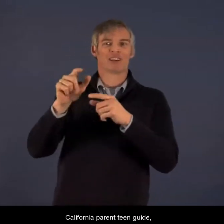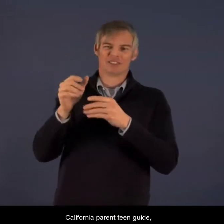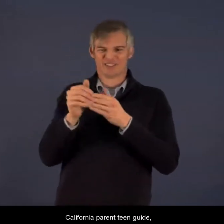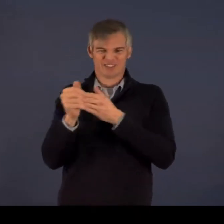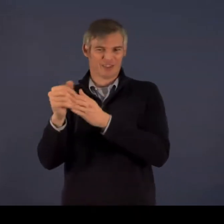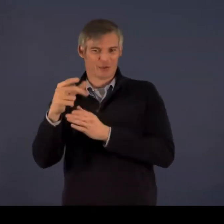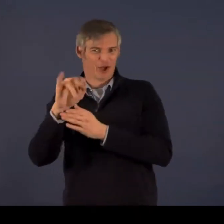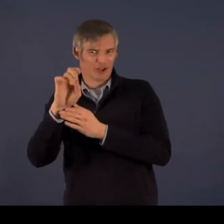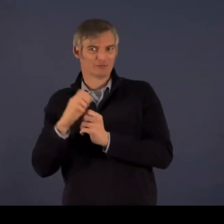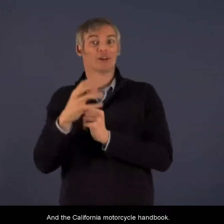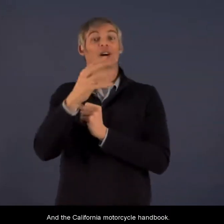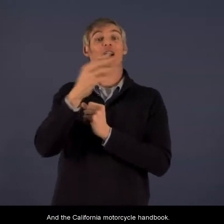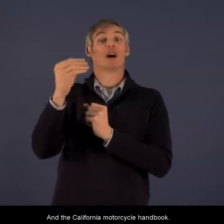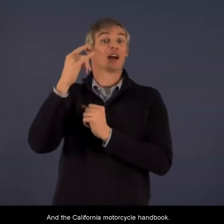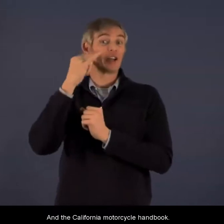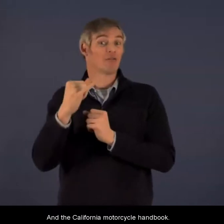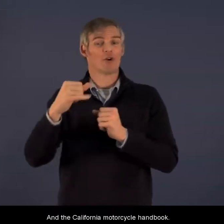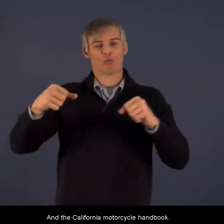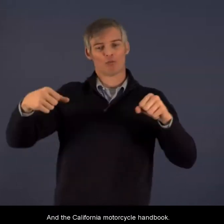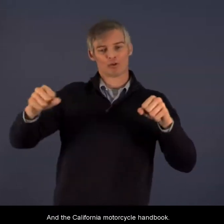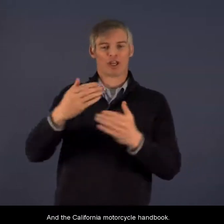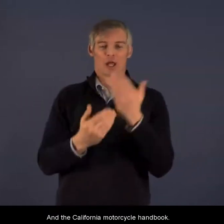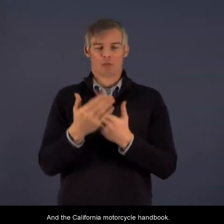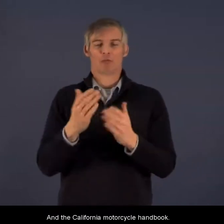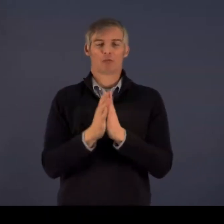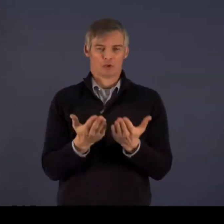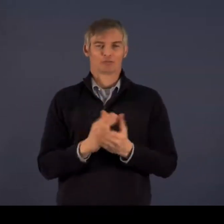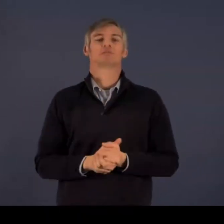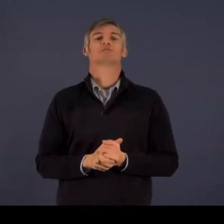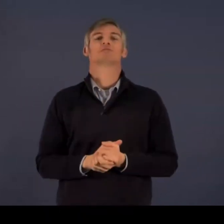Guide, and the California Motorcycle Handbook.